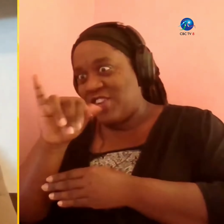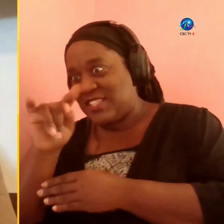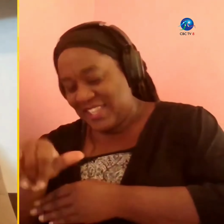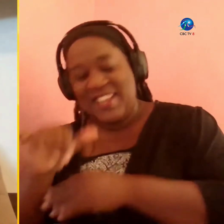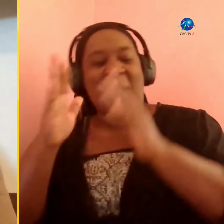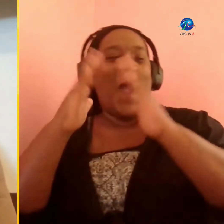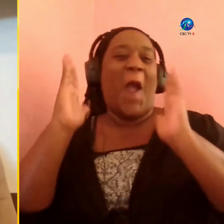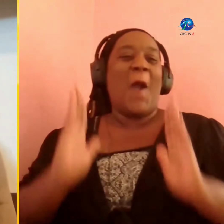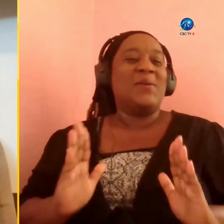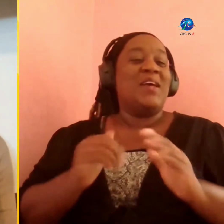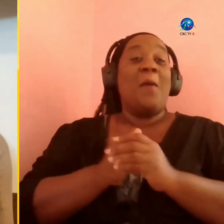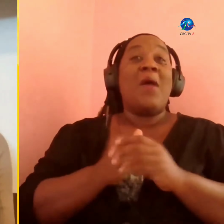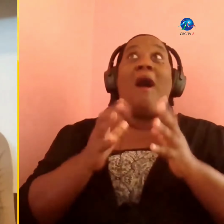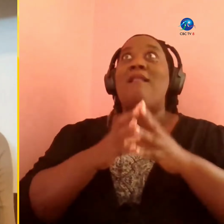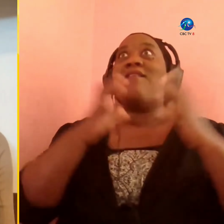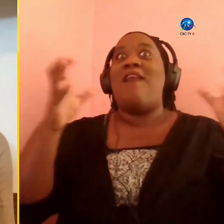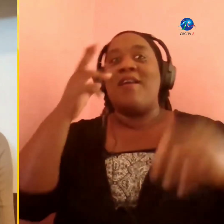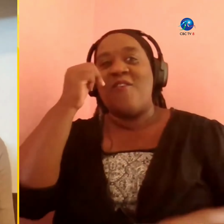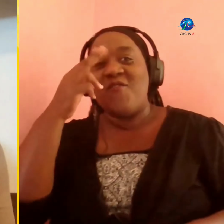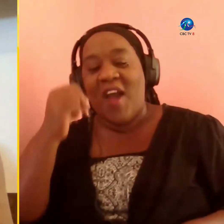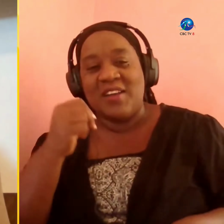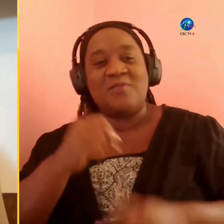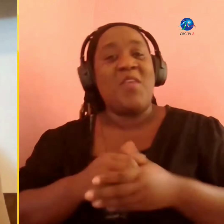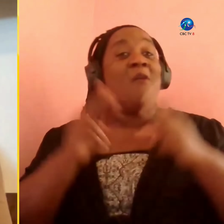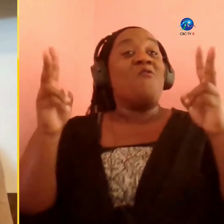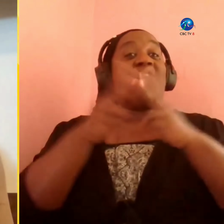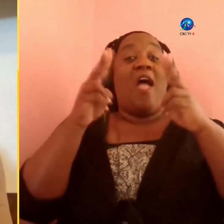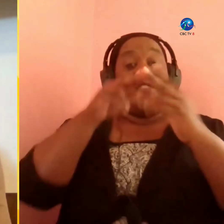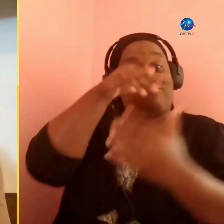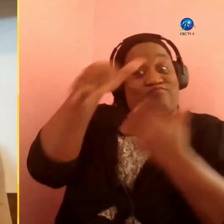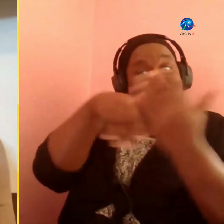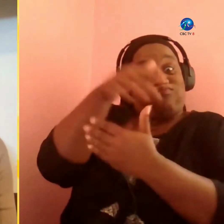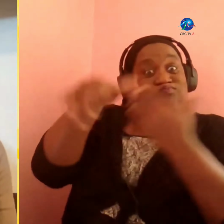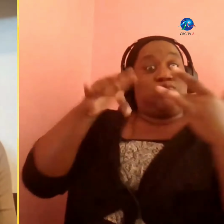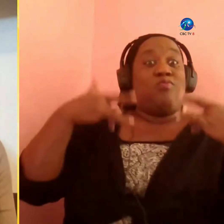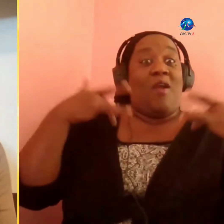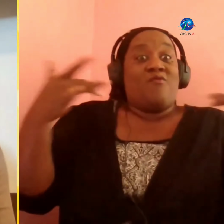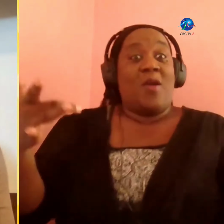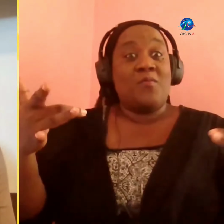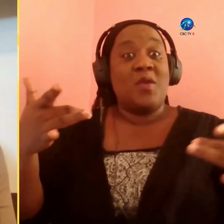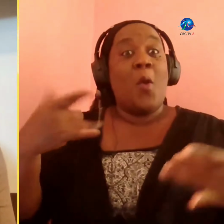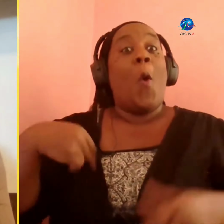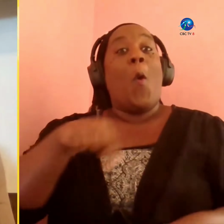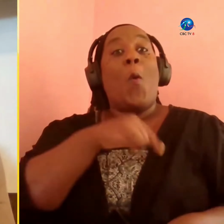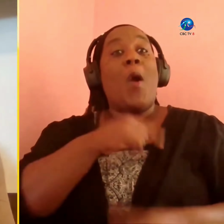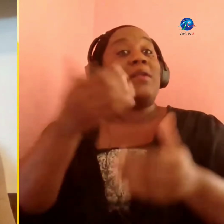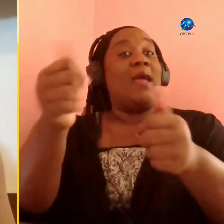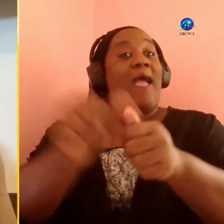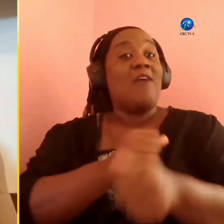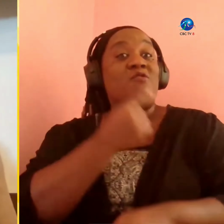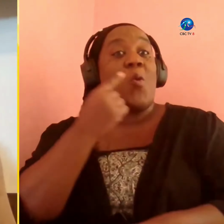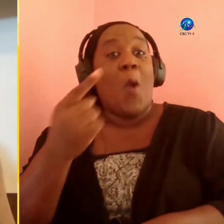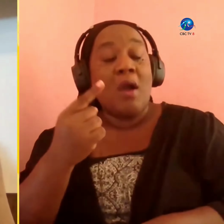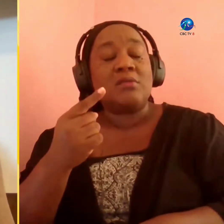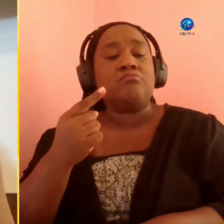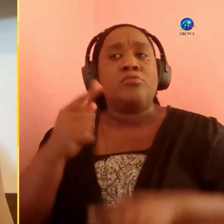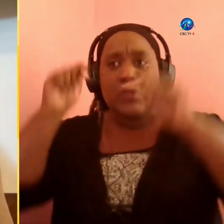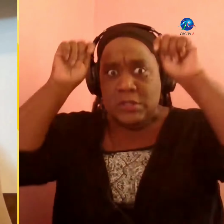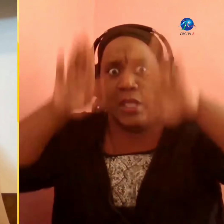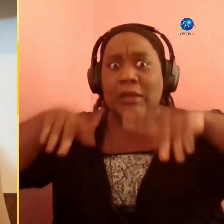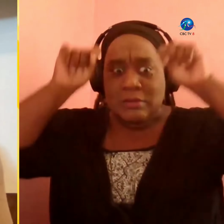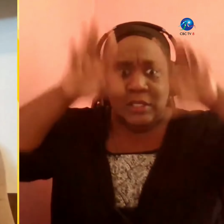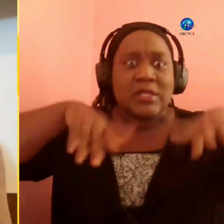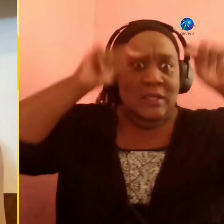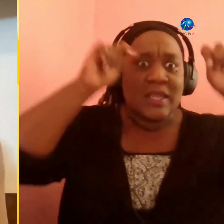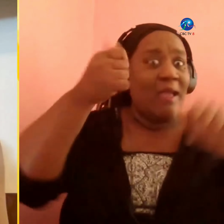of fun, Pearson. It's going to be highly interactive. We're getting everyone who's present screened. And this very well